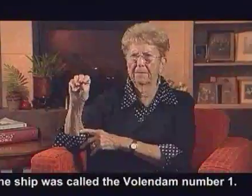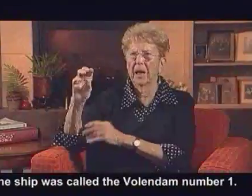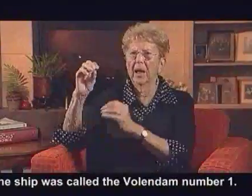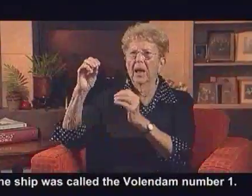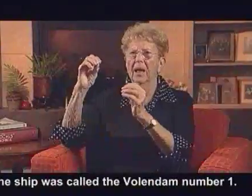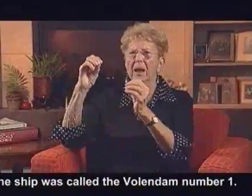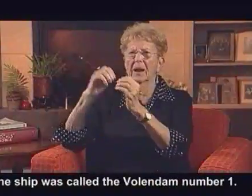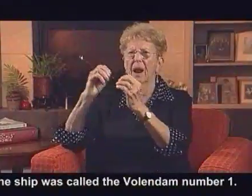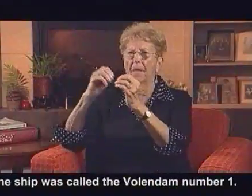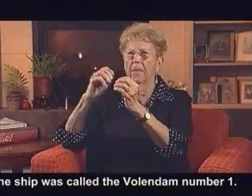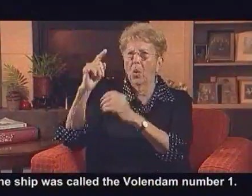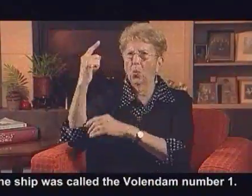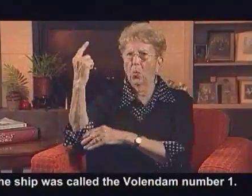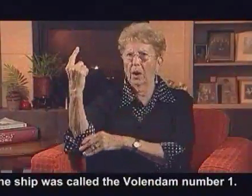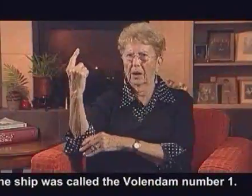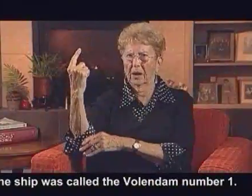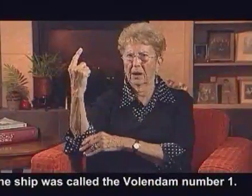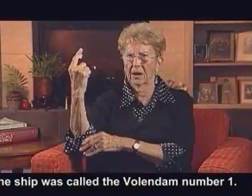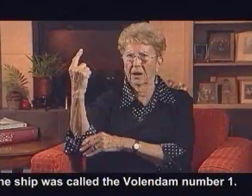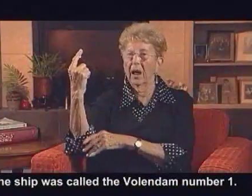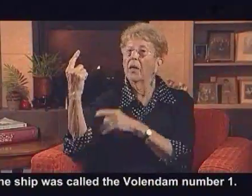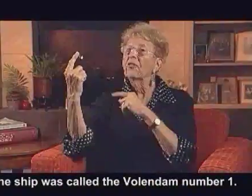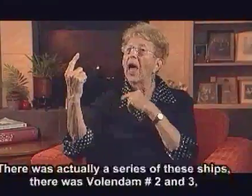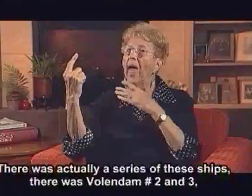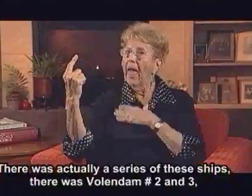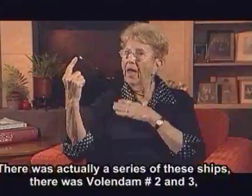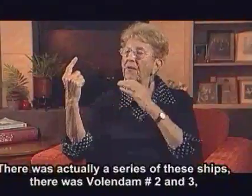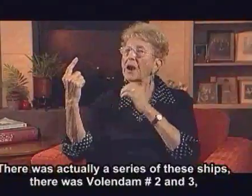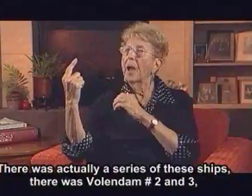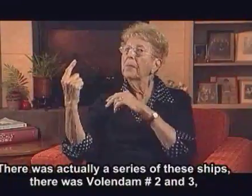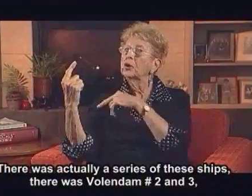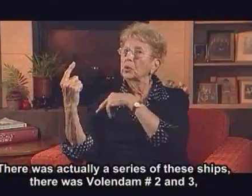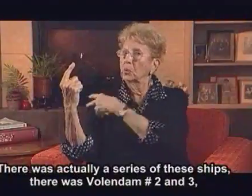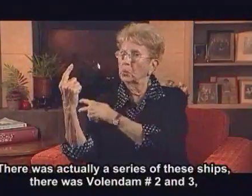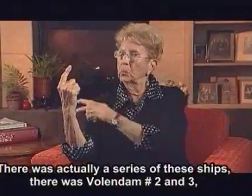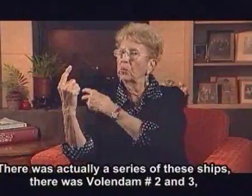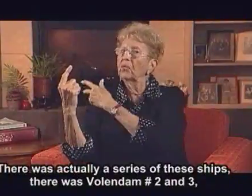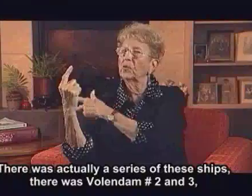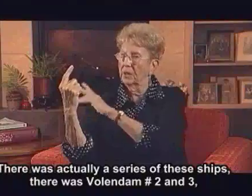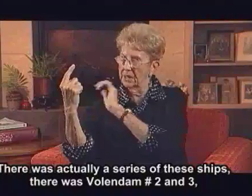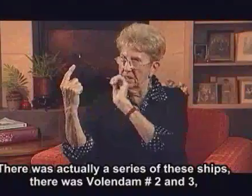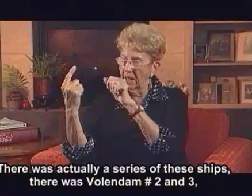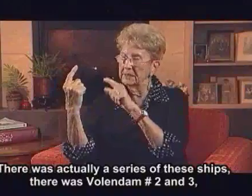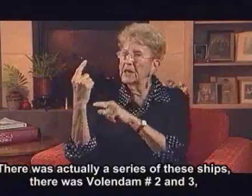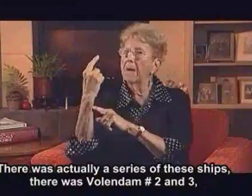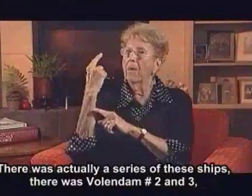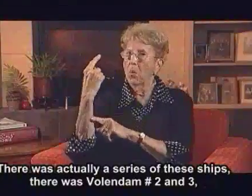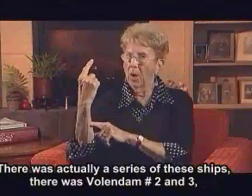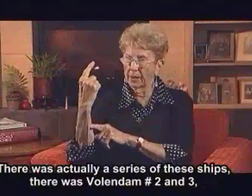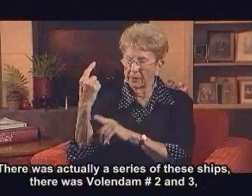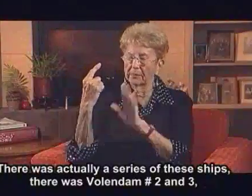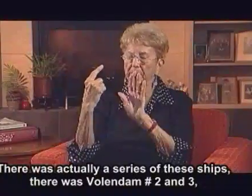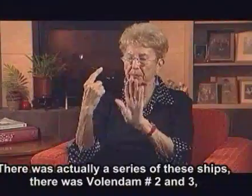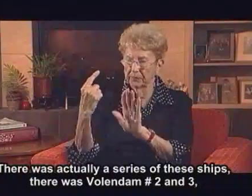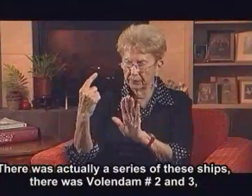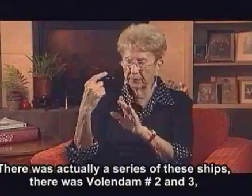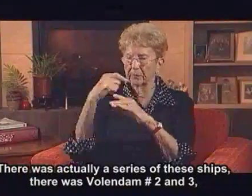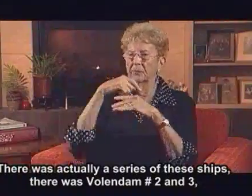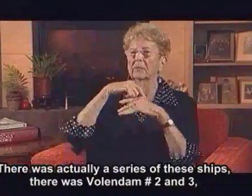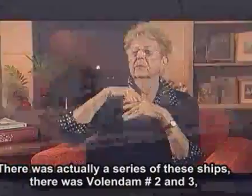The ship was called the Volendam No. 1. There was actually a series of these ships. There was the Volendam No. 2 and 3,